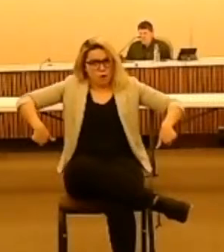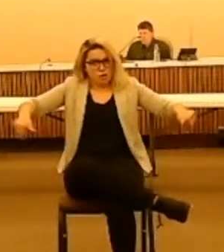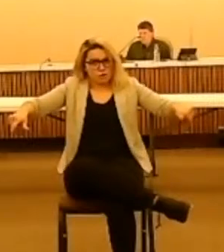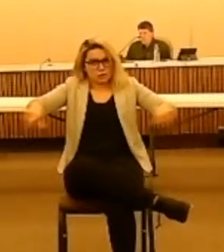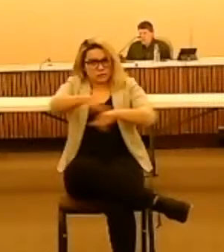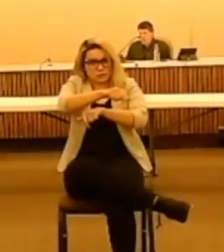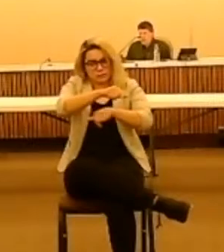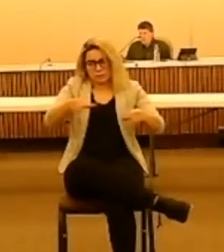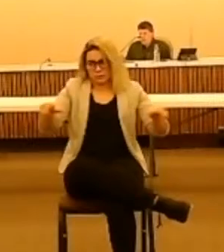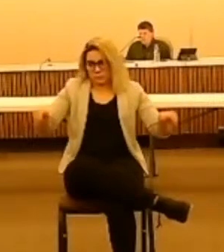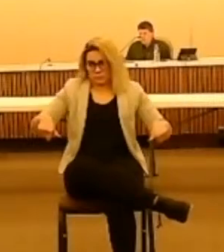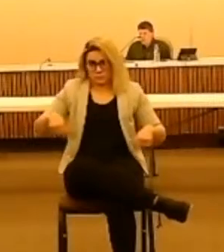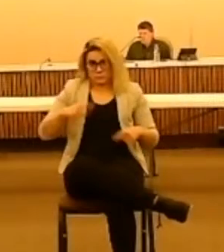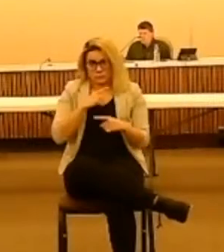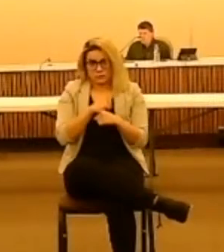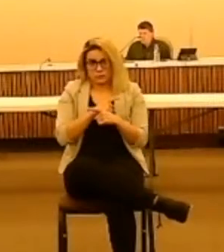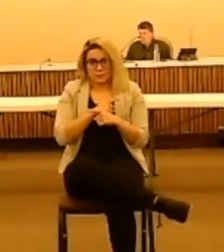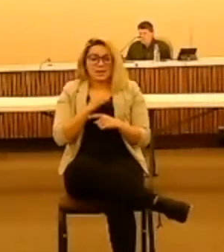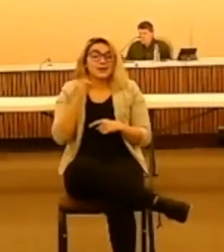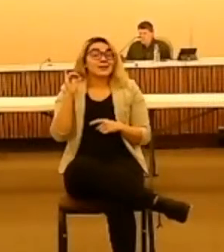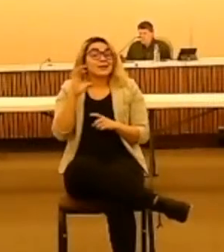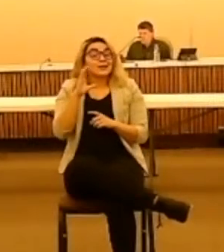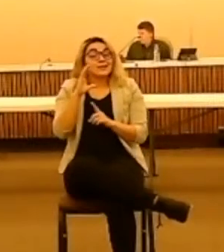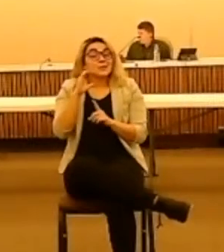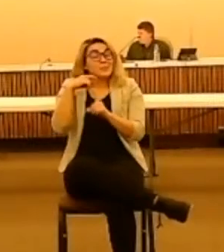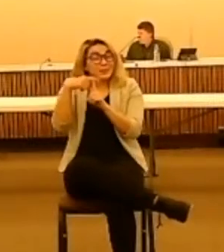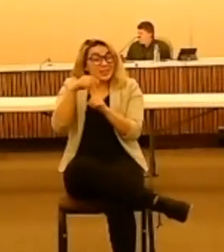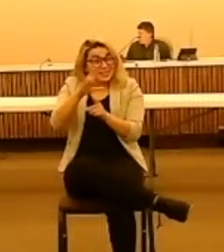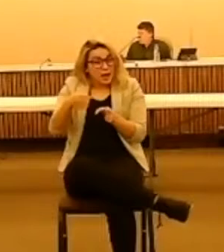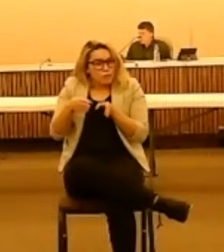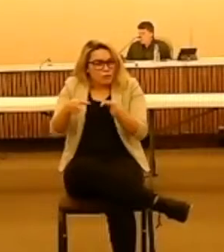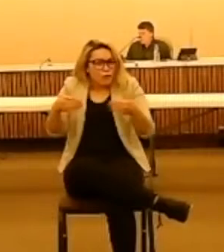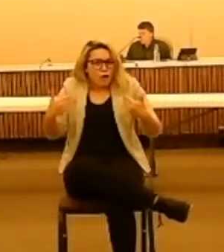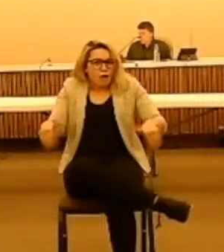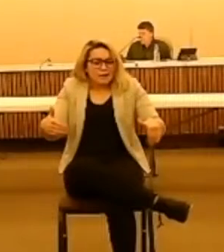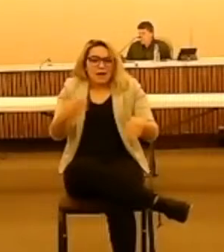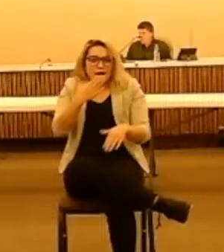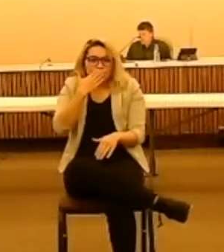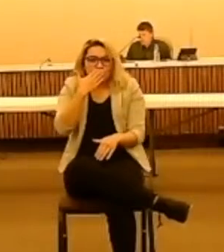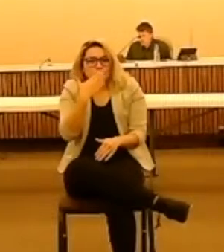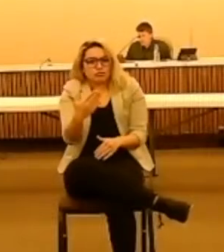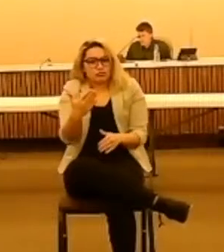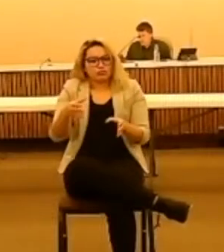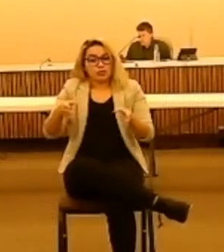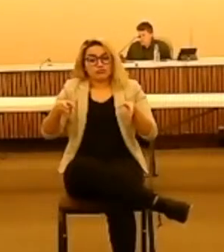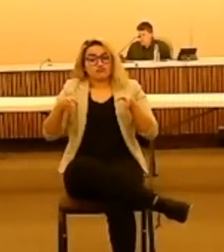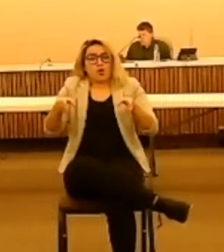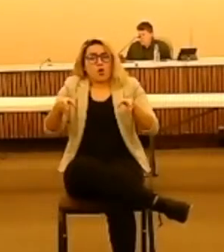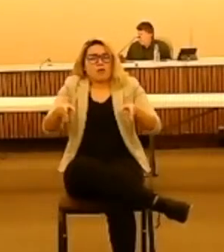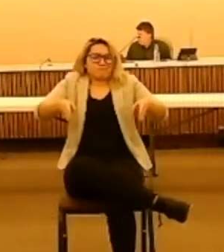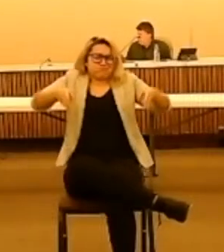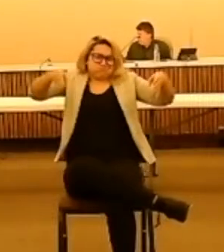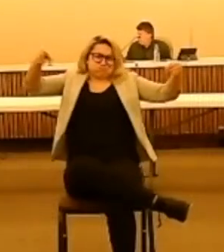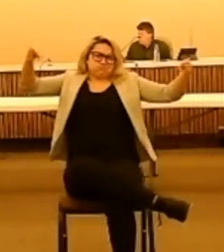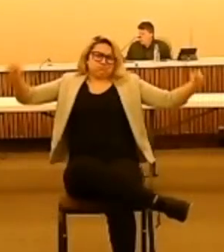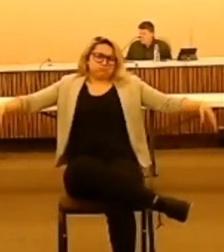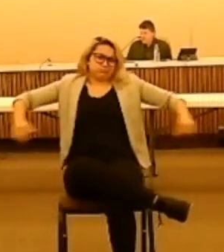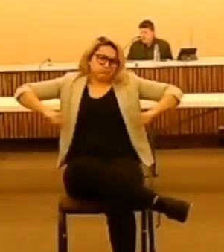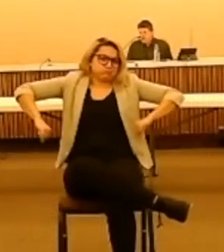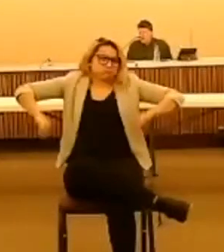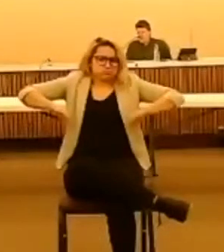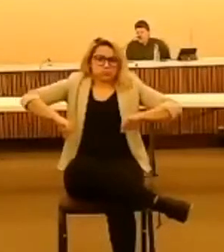That road already has a decent reinforced shoulder. There's a couple areas where it could use some work, and that's what they're going to be doing.